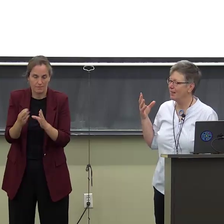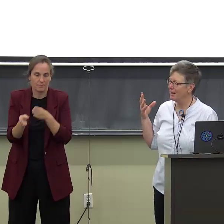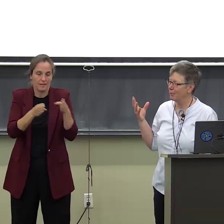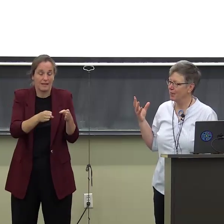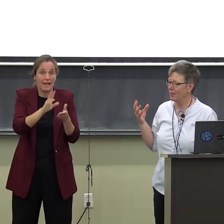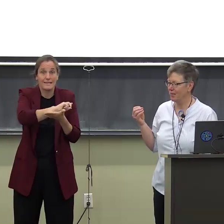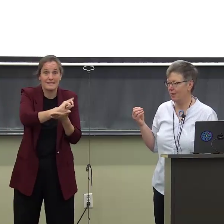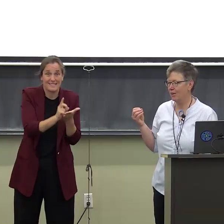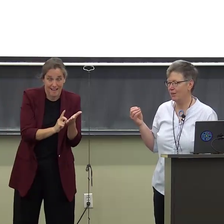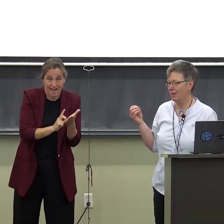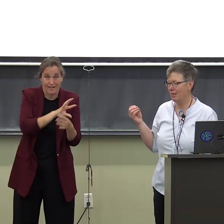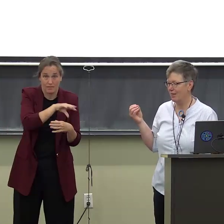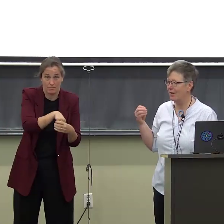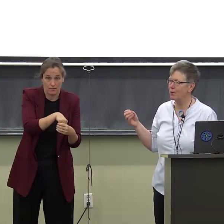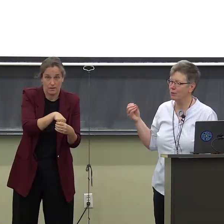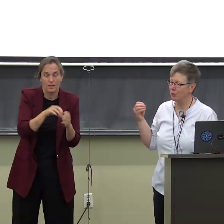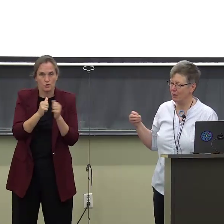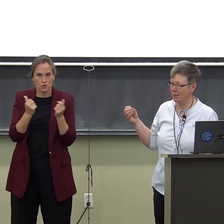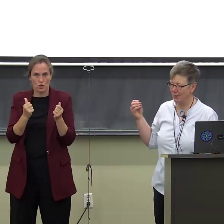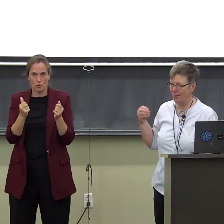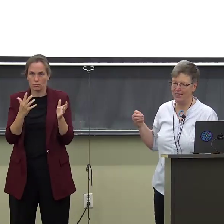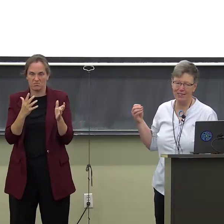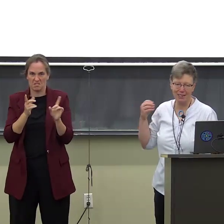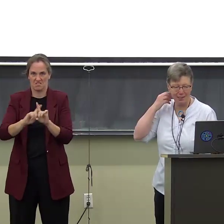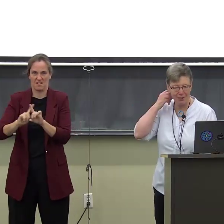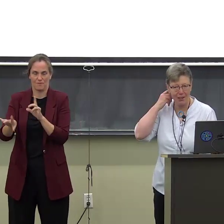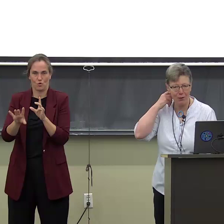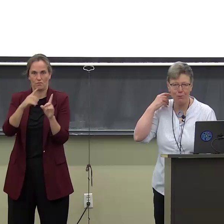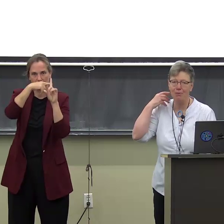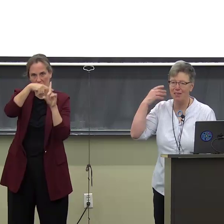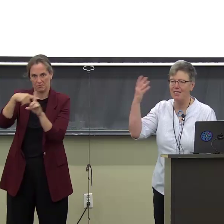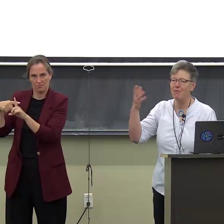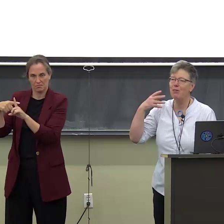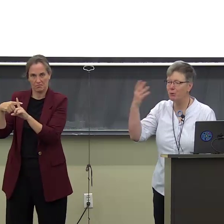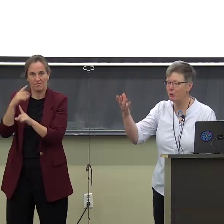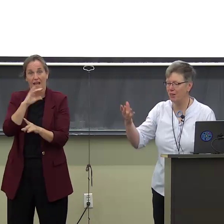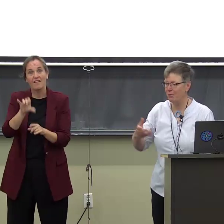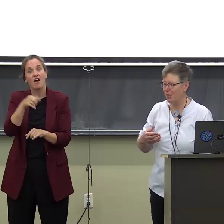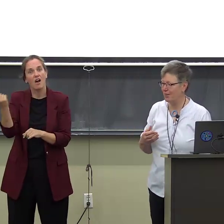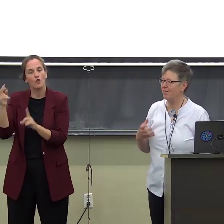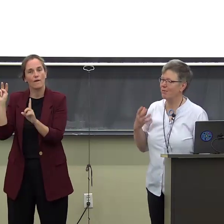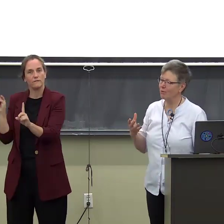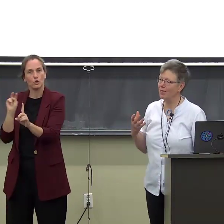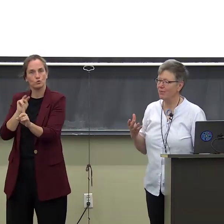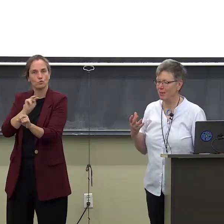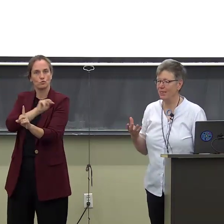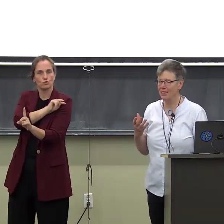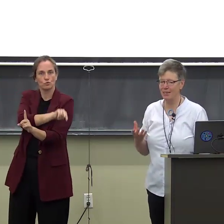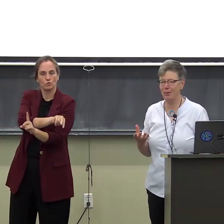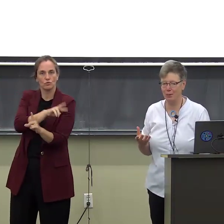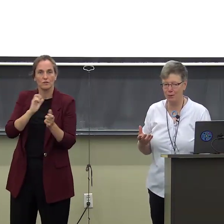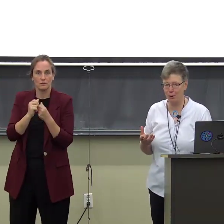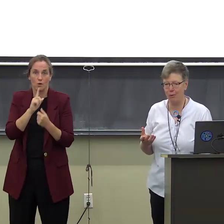So bringing together a number of strengths and other views of this really,